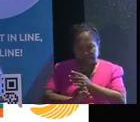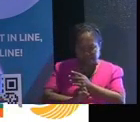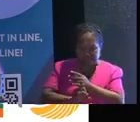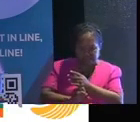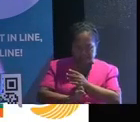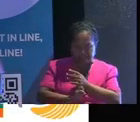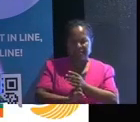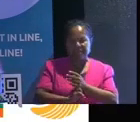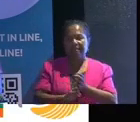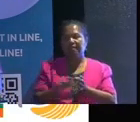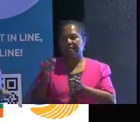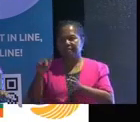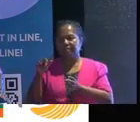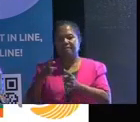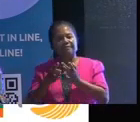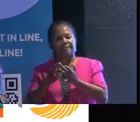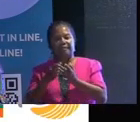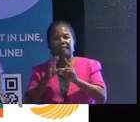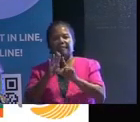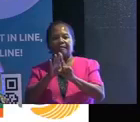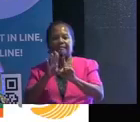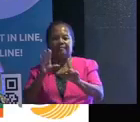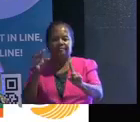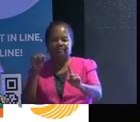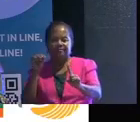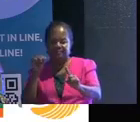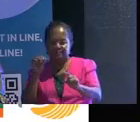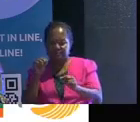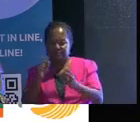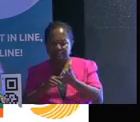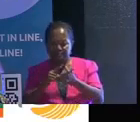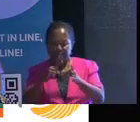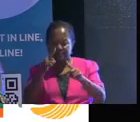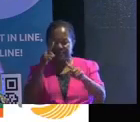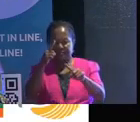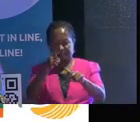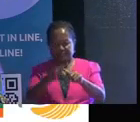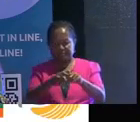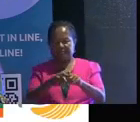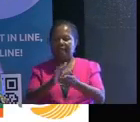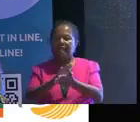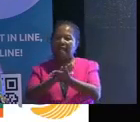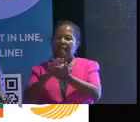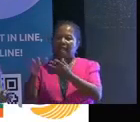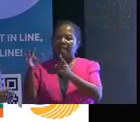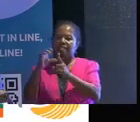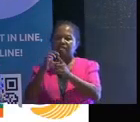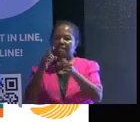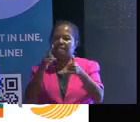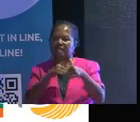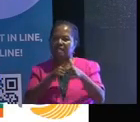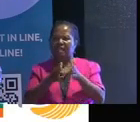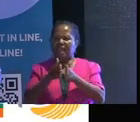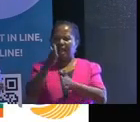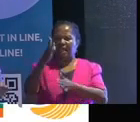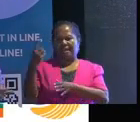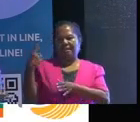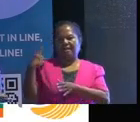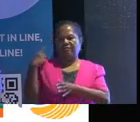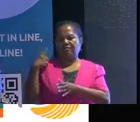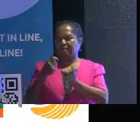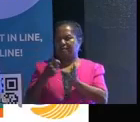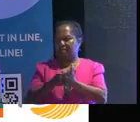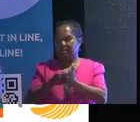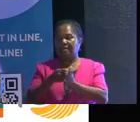So this is another example on tax calculation on a HDA, higher duty allowance. Here,